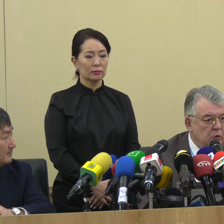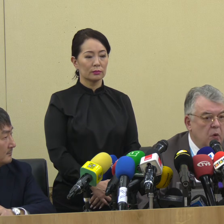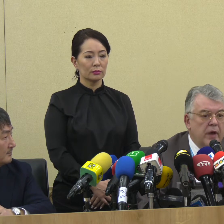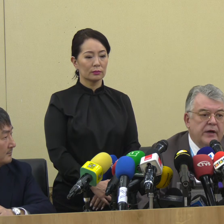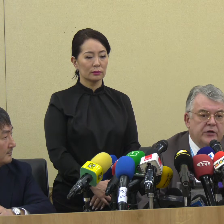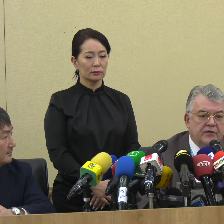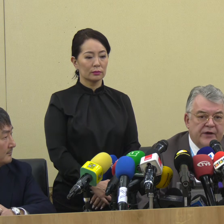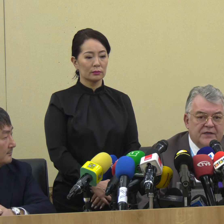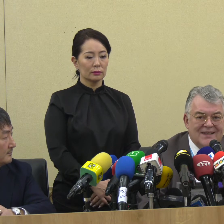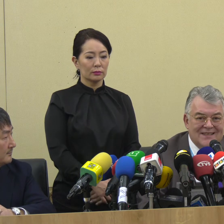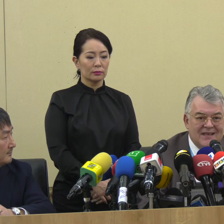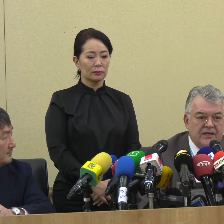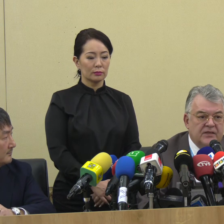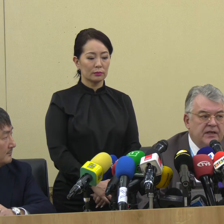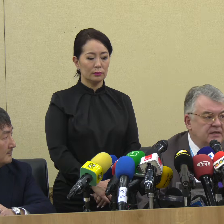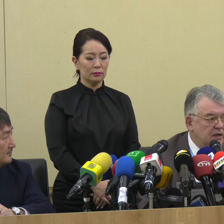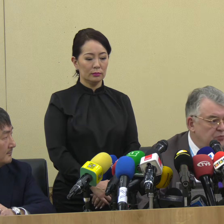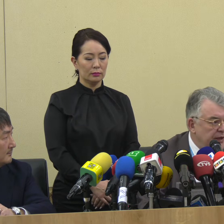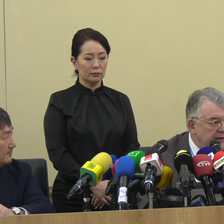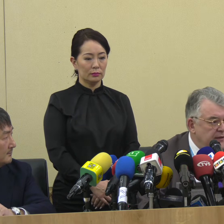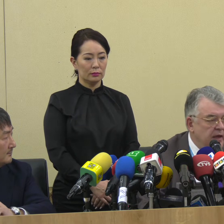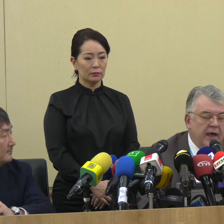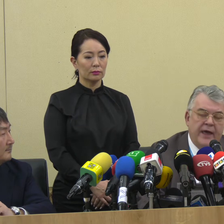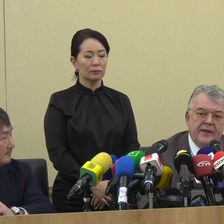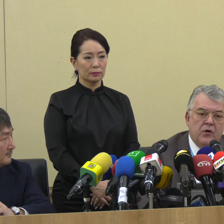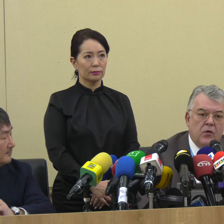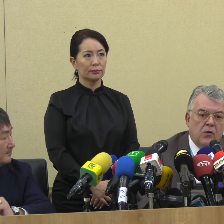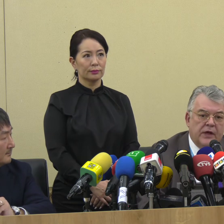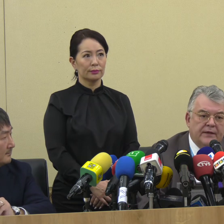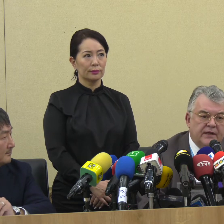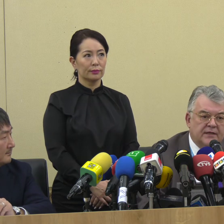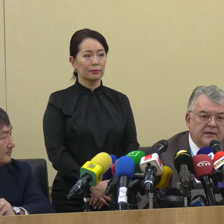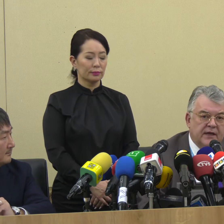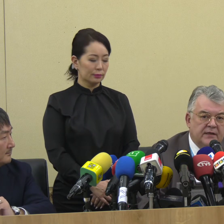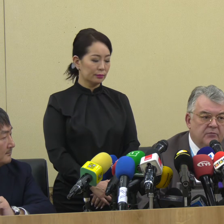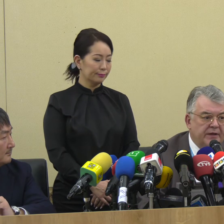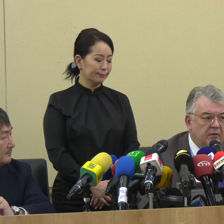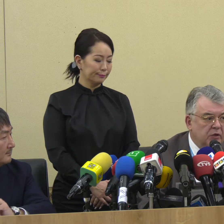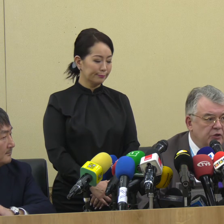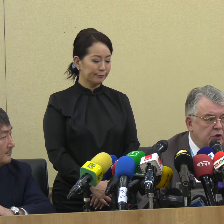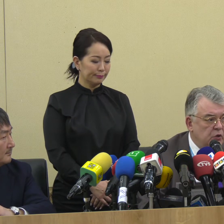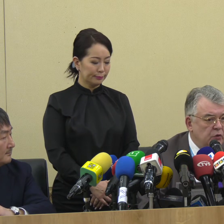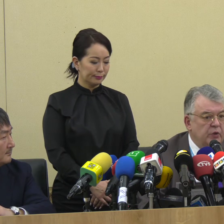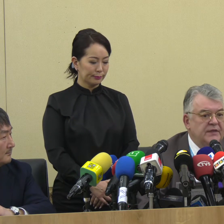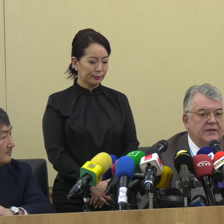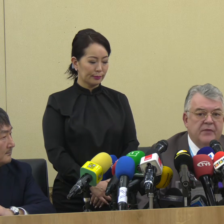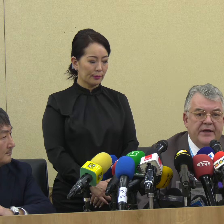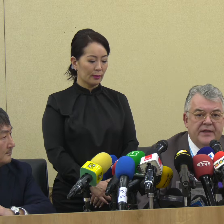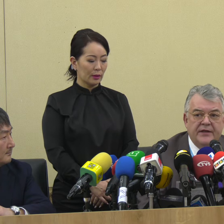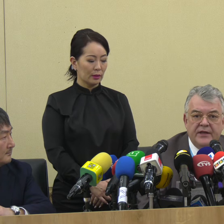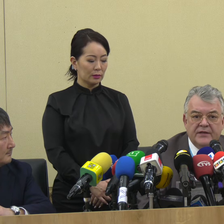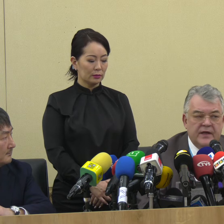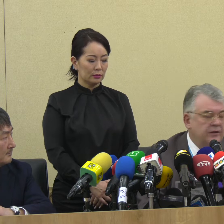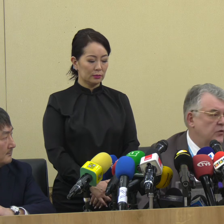WHO coronavirus test kits is completed. And now all countries contacted by WHO to estimate